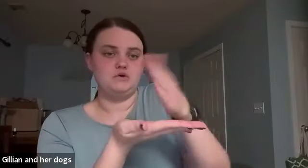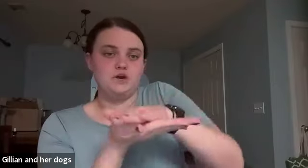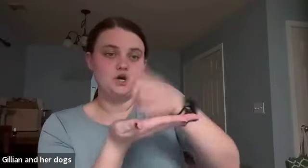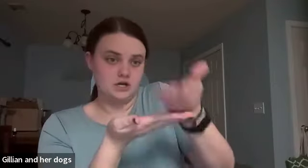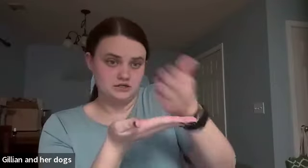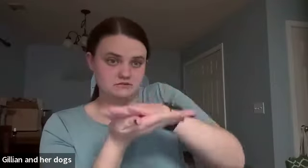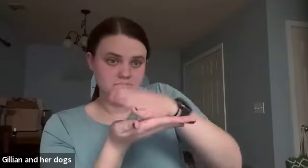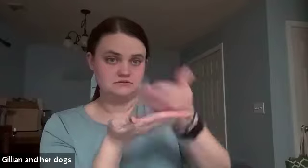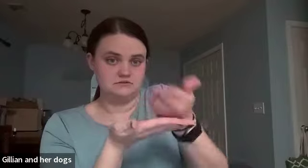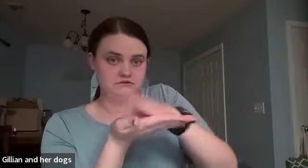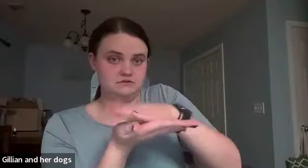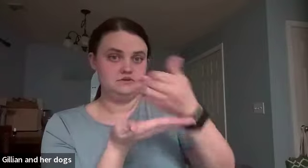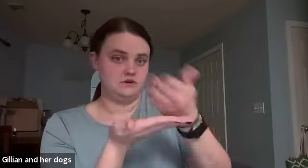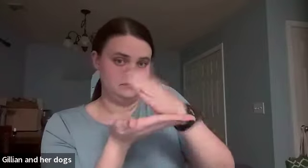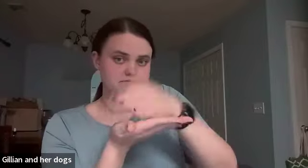go cook, cook.